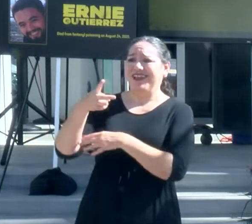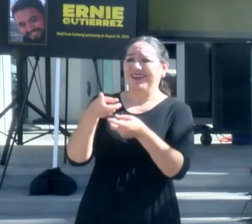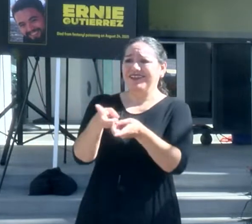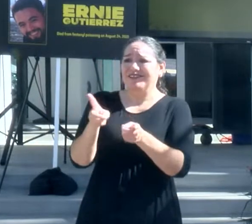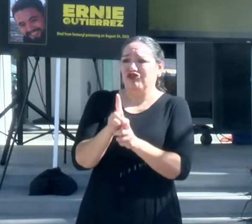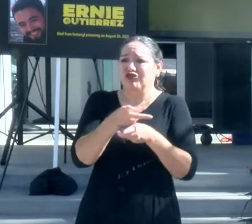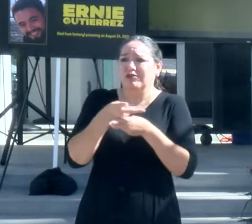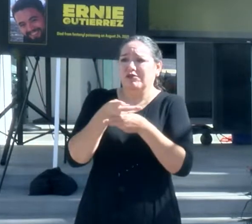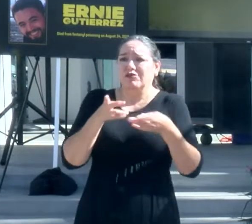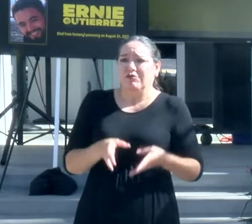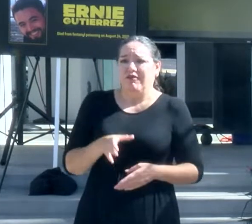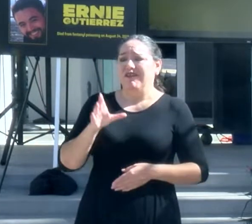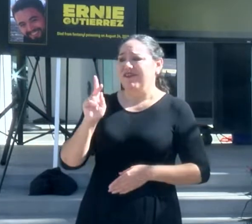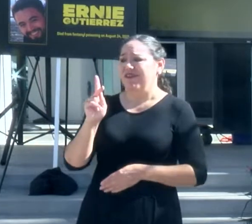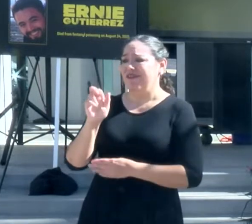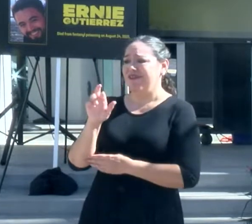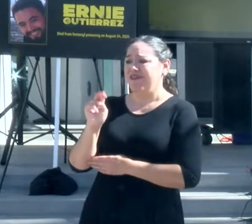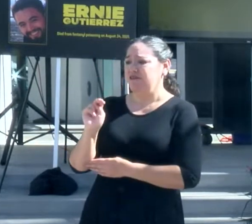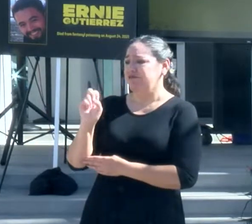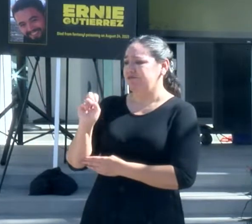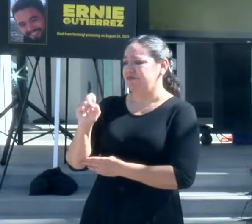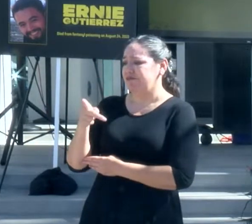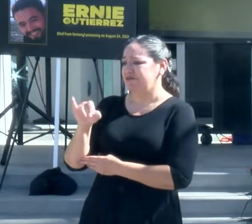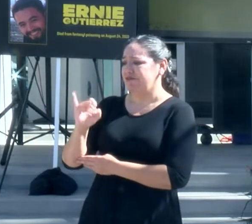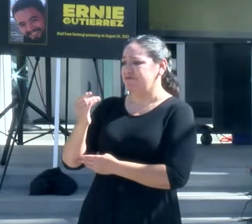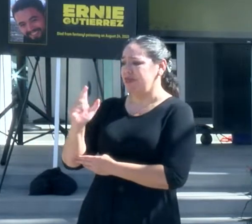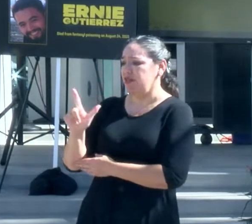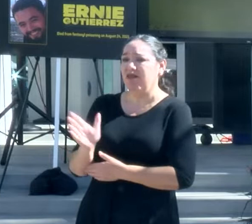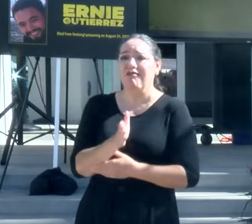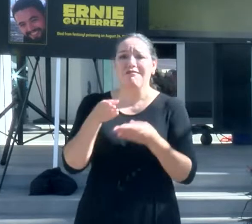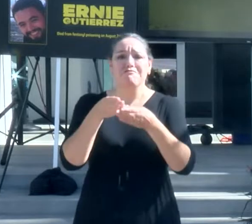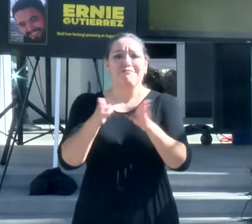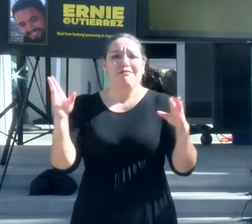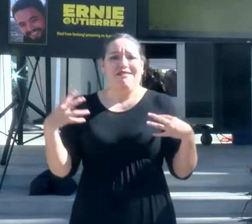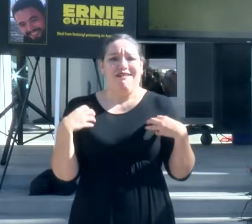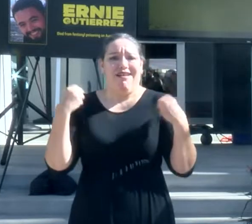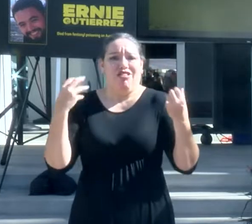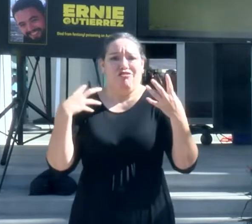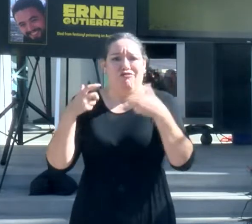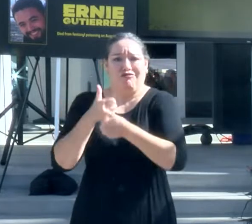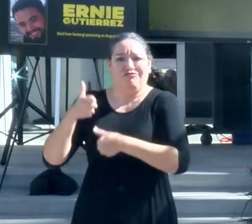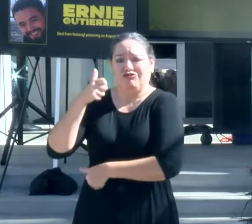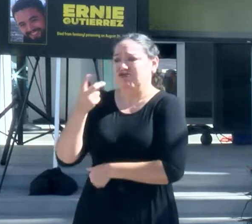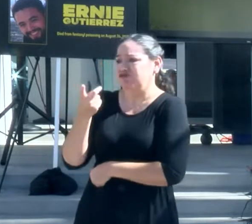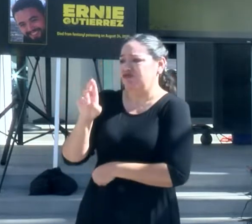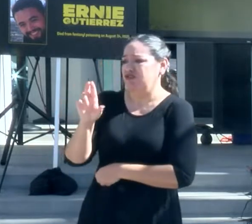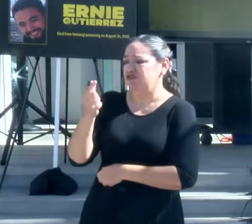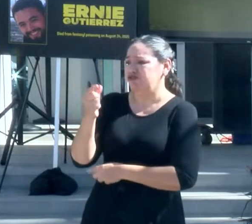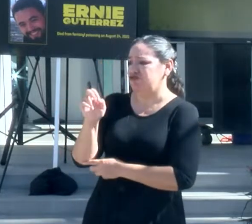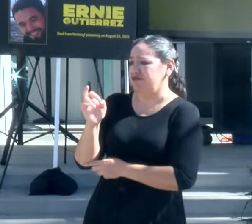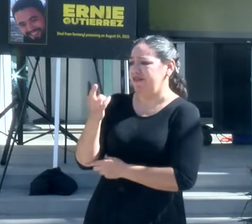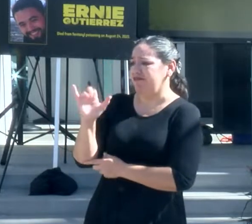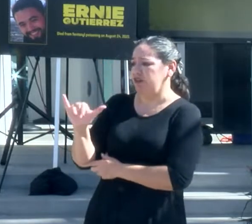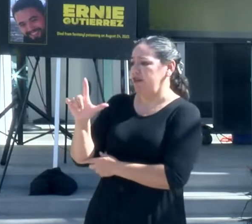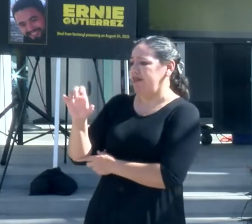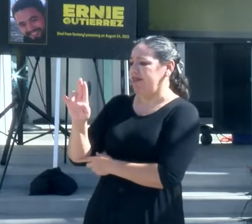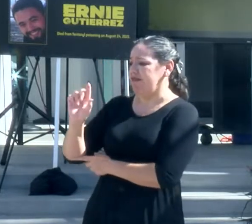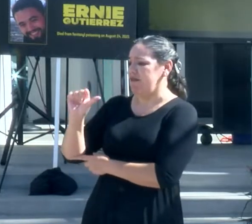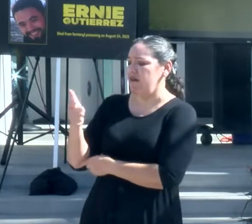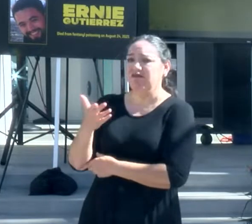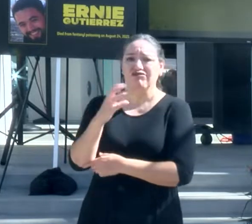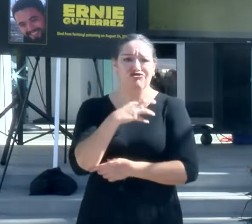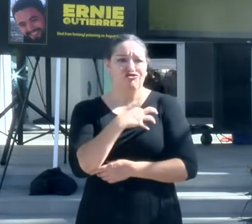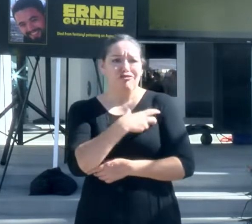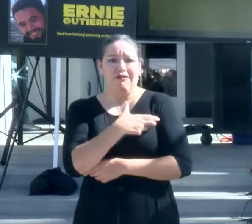Spiegel, Public Health Officer Dr. Jeffrey Leung, Sheriff Chad Bianco, District